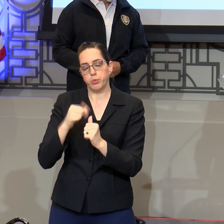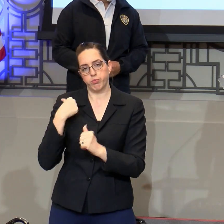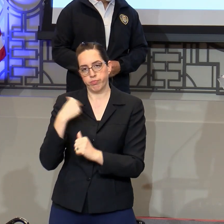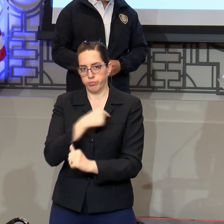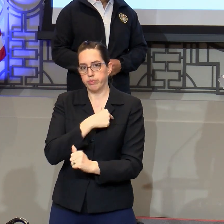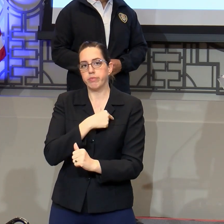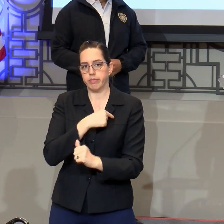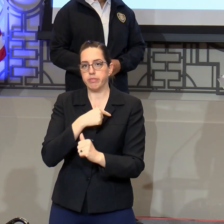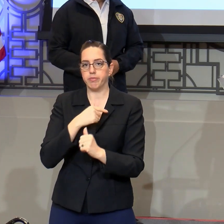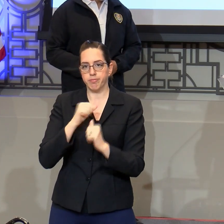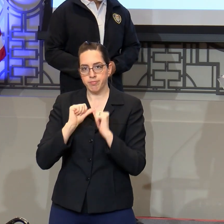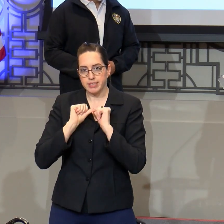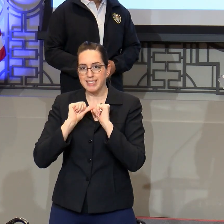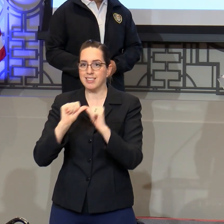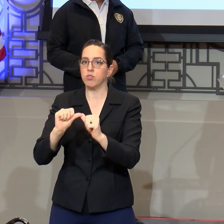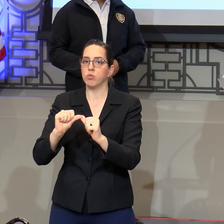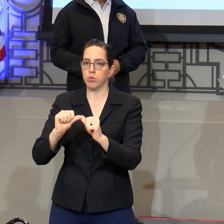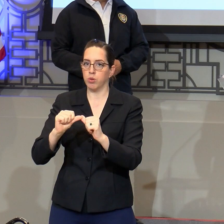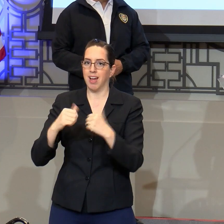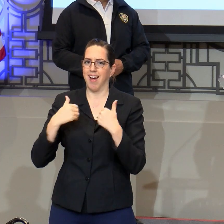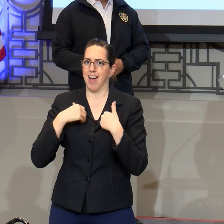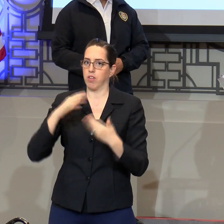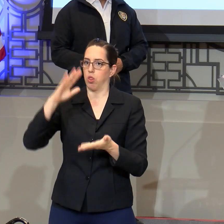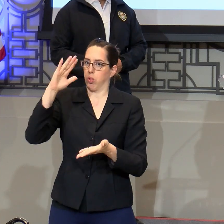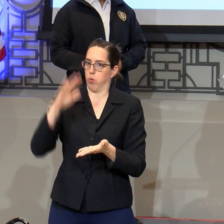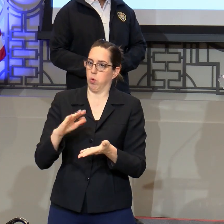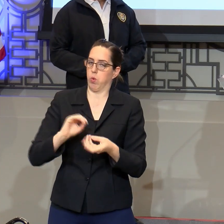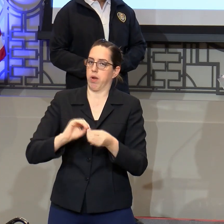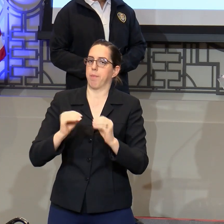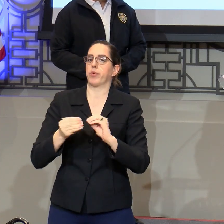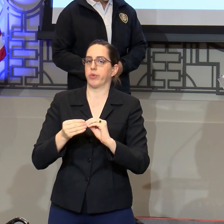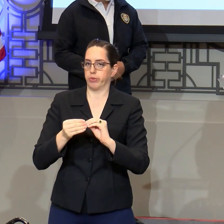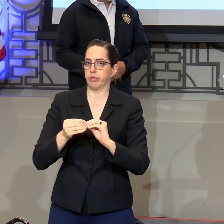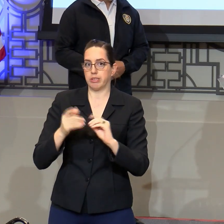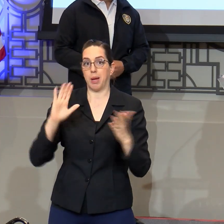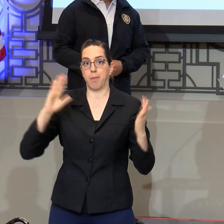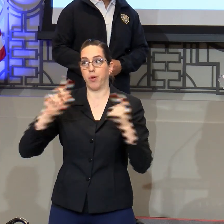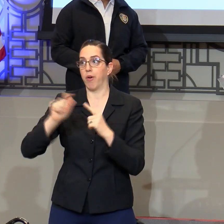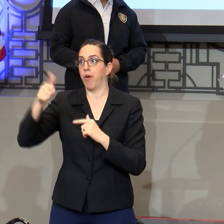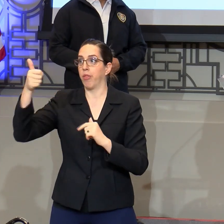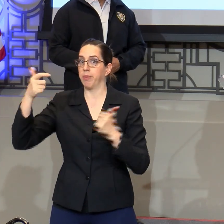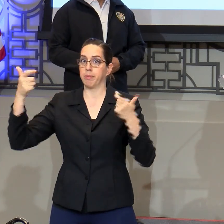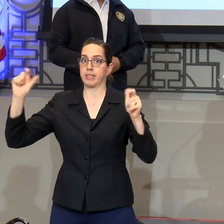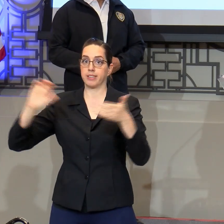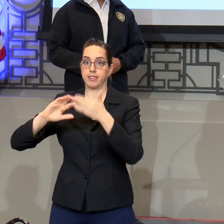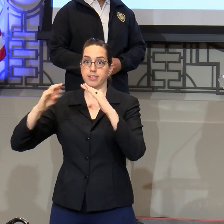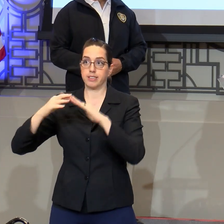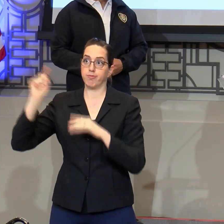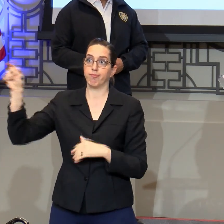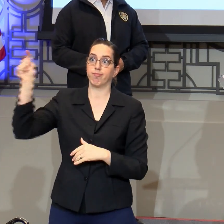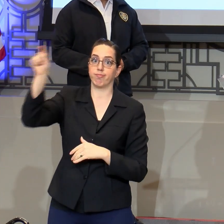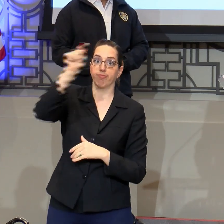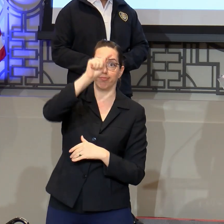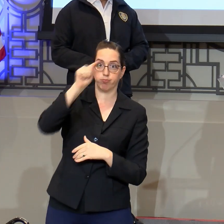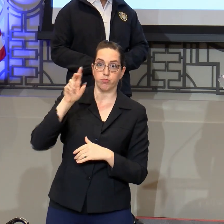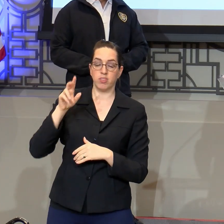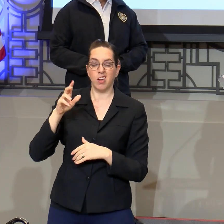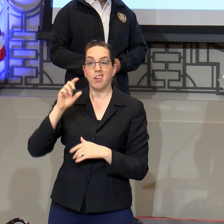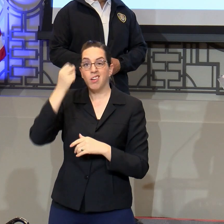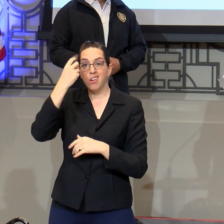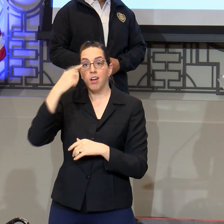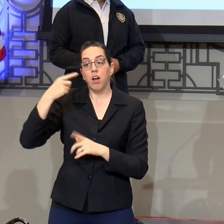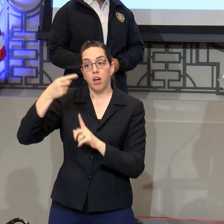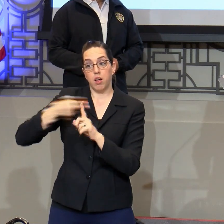continues to have some of the lowest positive cases and death of all the major cities across the country. And 1 month